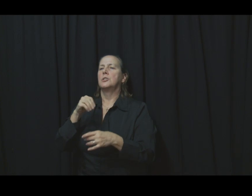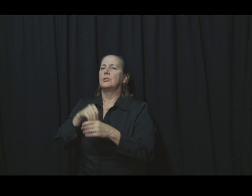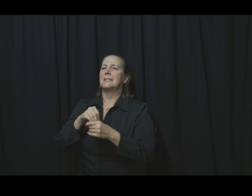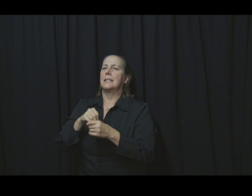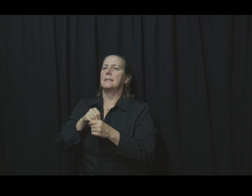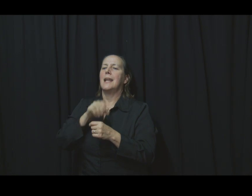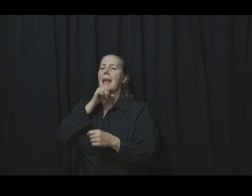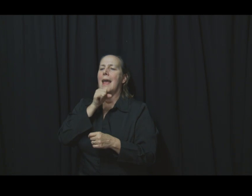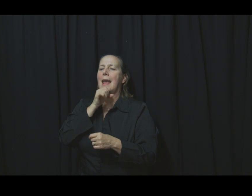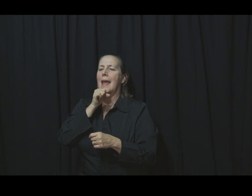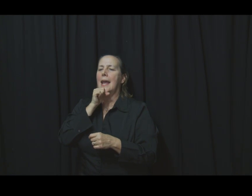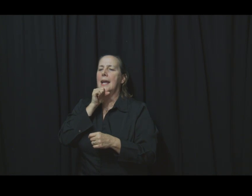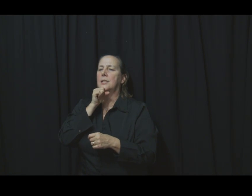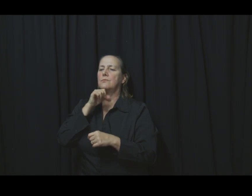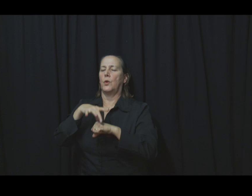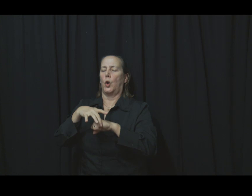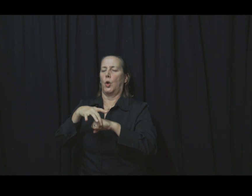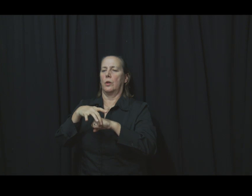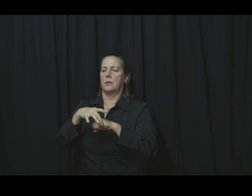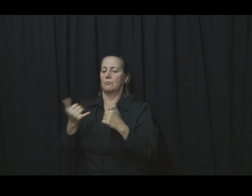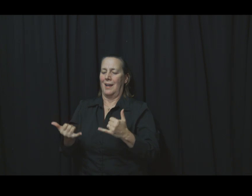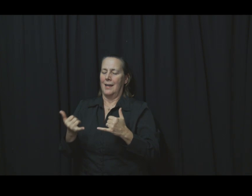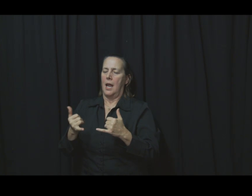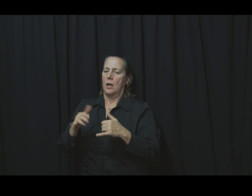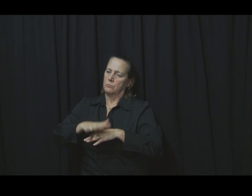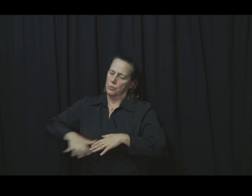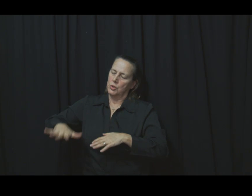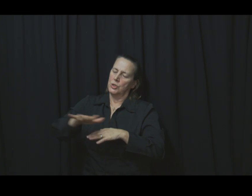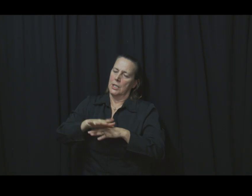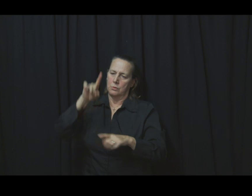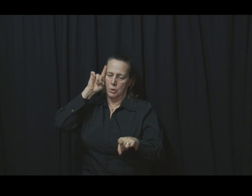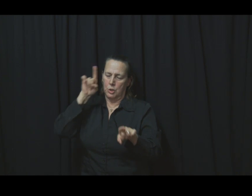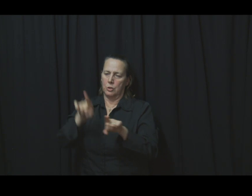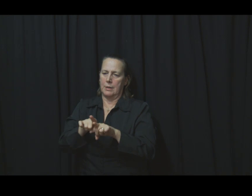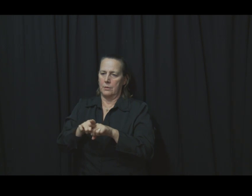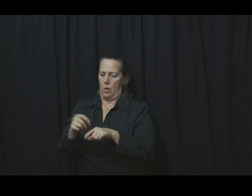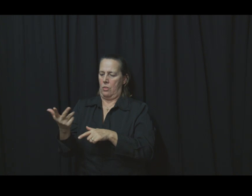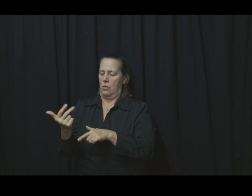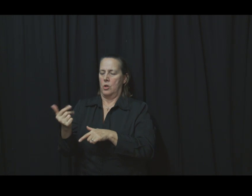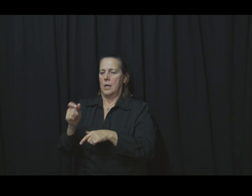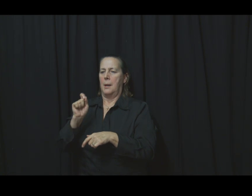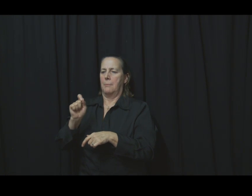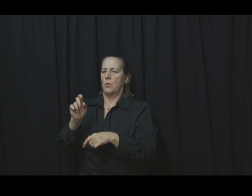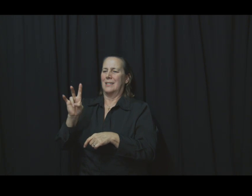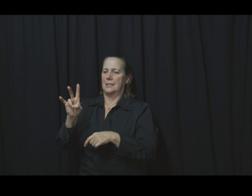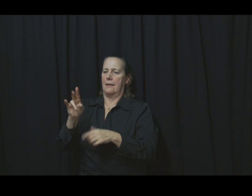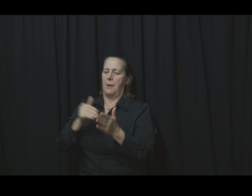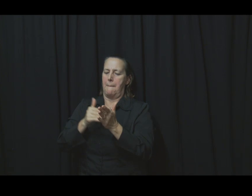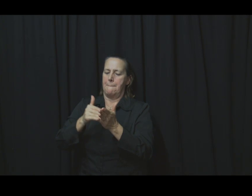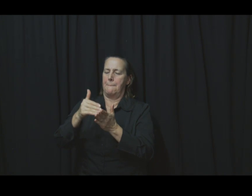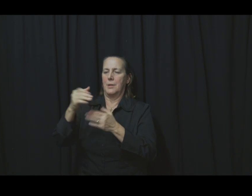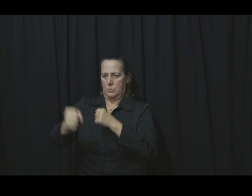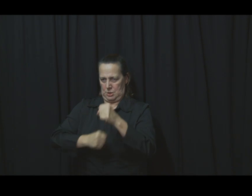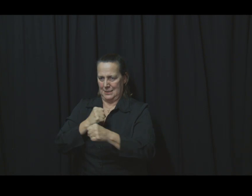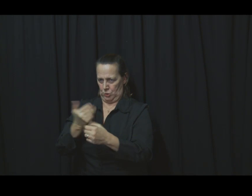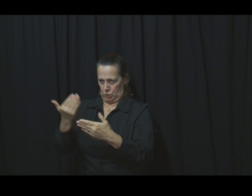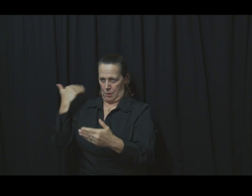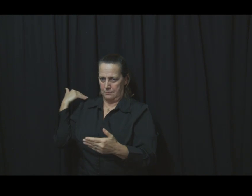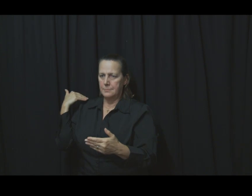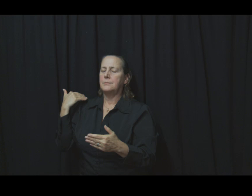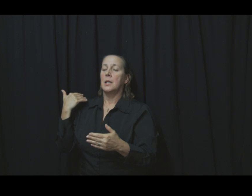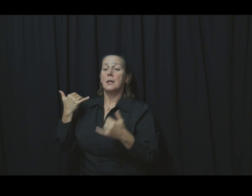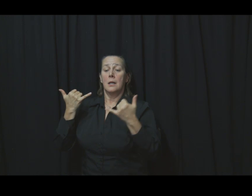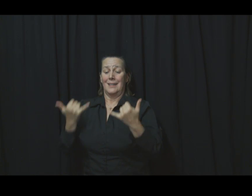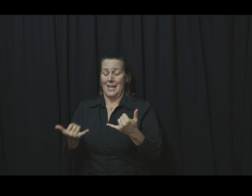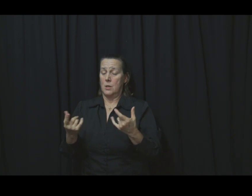of the Earth. Right now, it's generally agreed that the Big Bang happened 13.7 billion years ago. What we can do